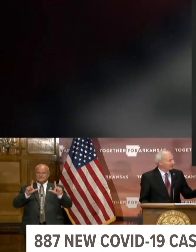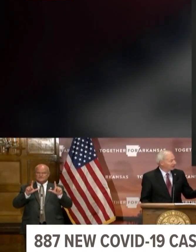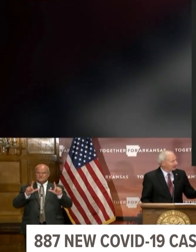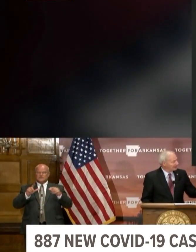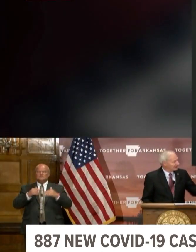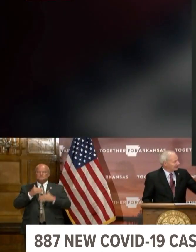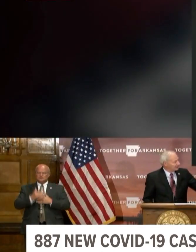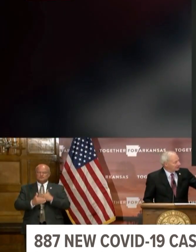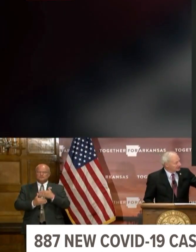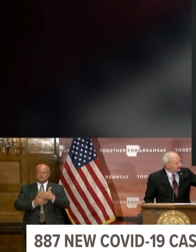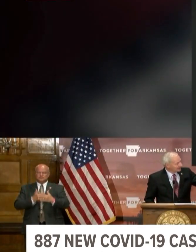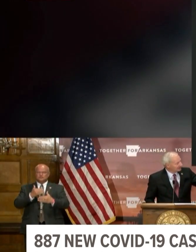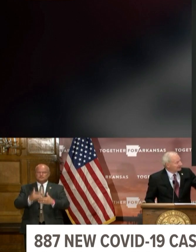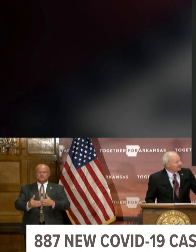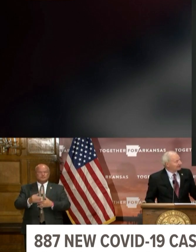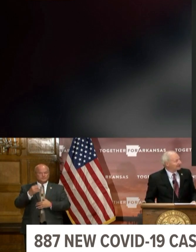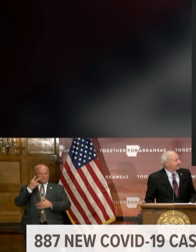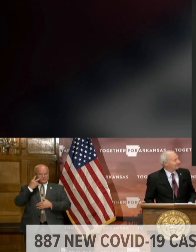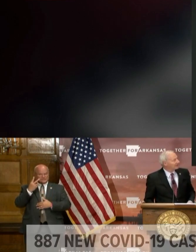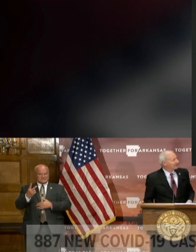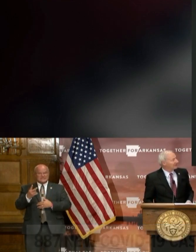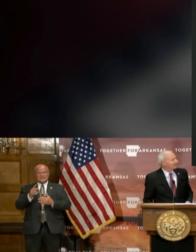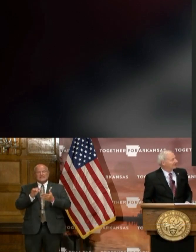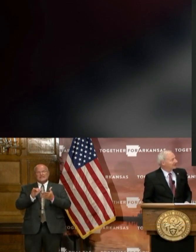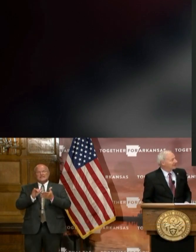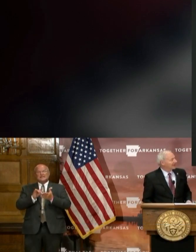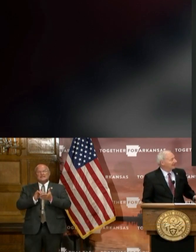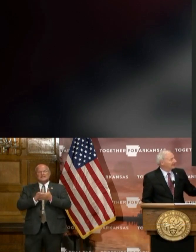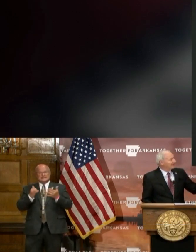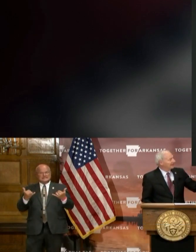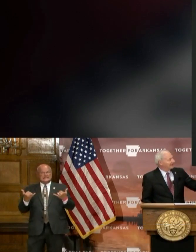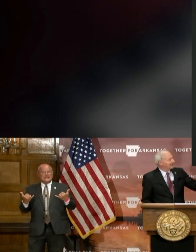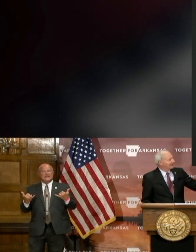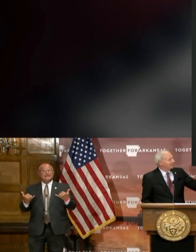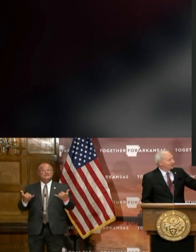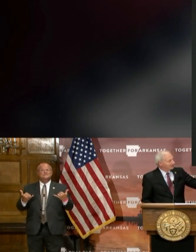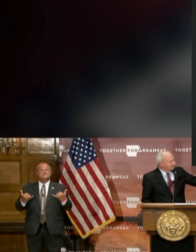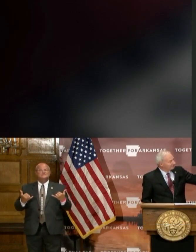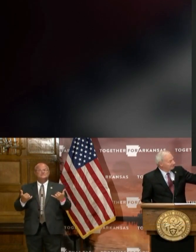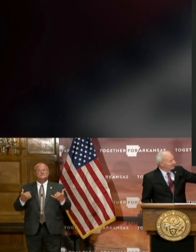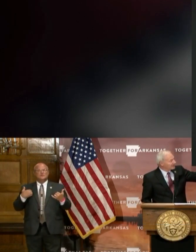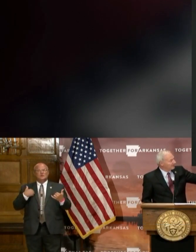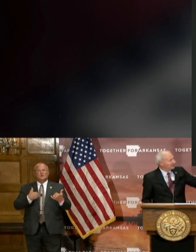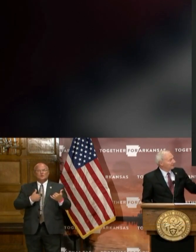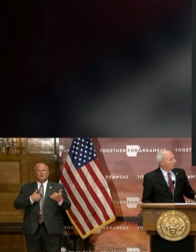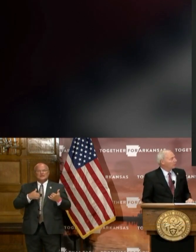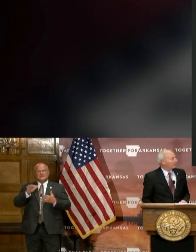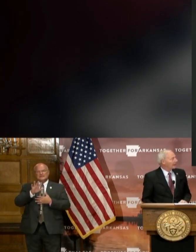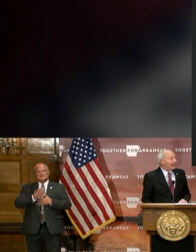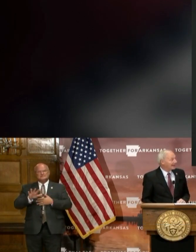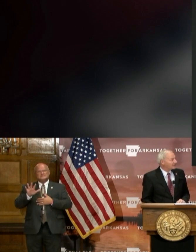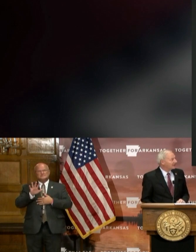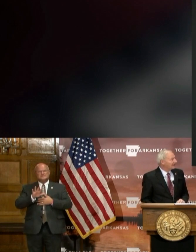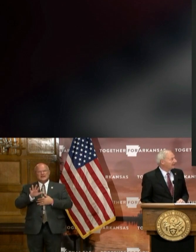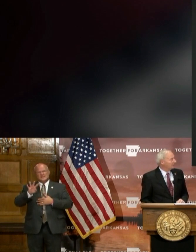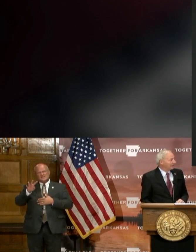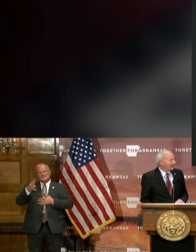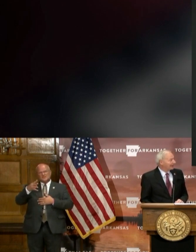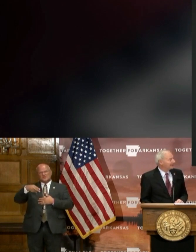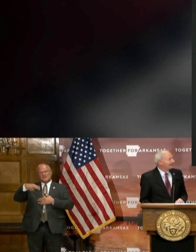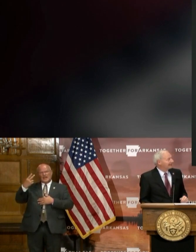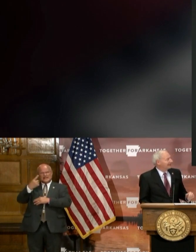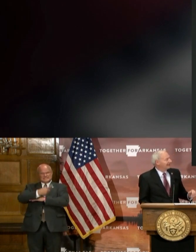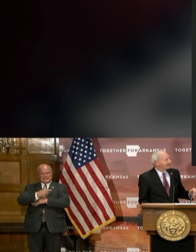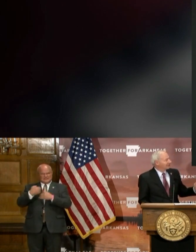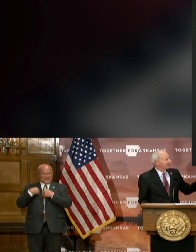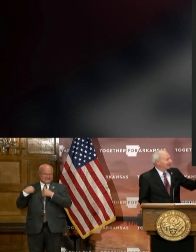little bit slower. You can see the today that's about the fourth highest day that we've